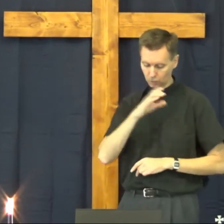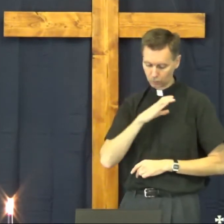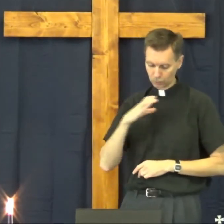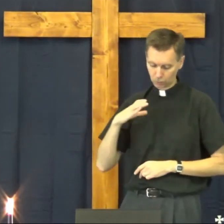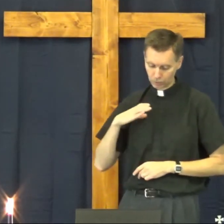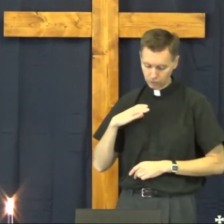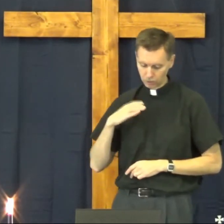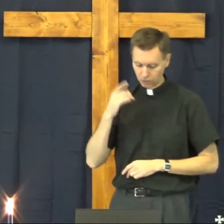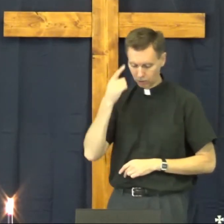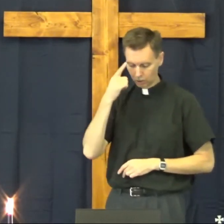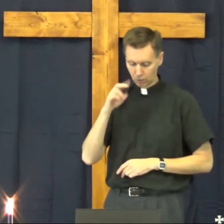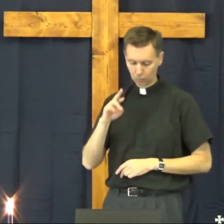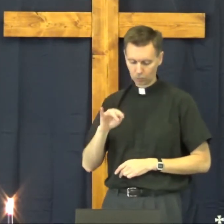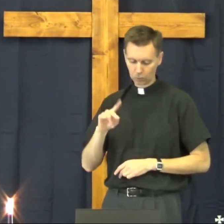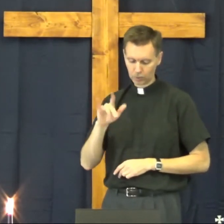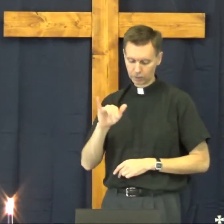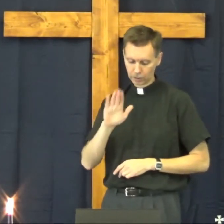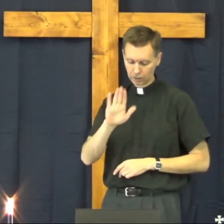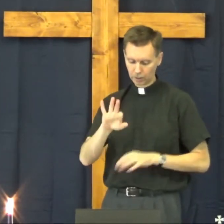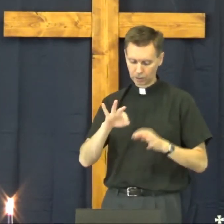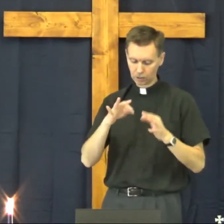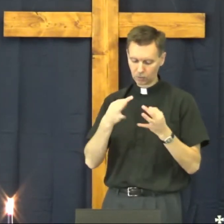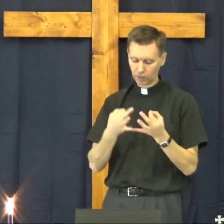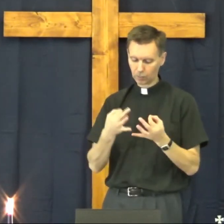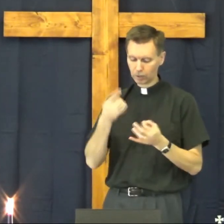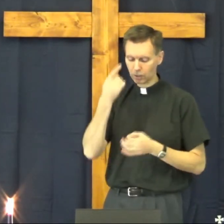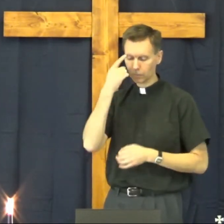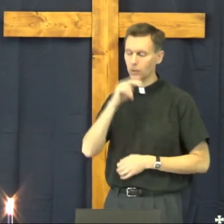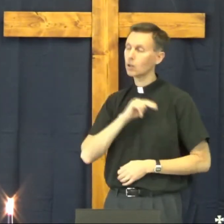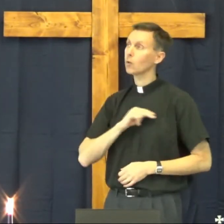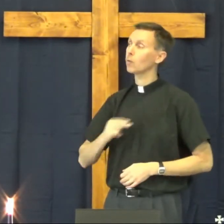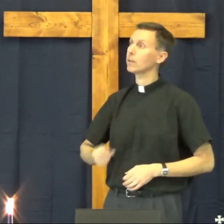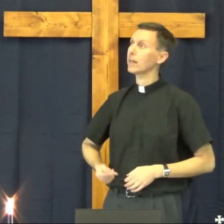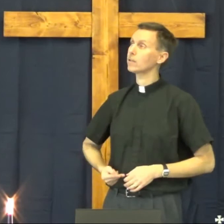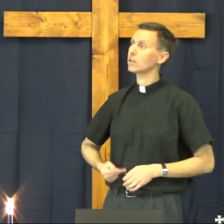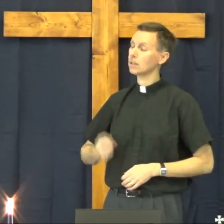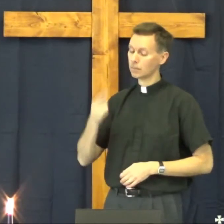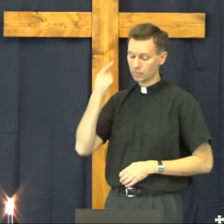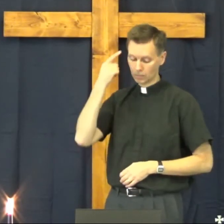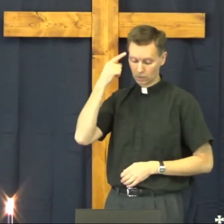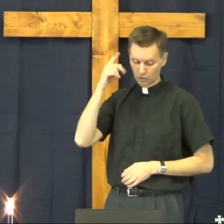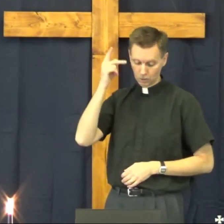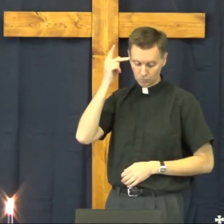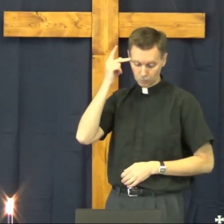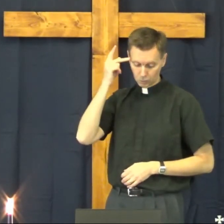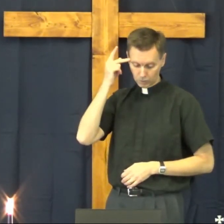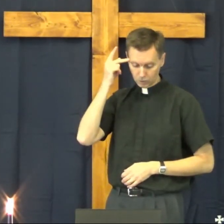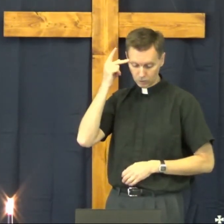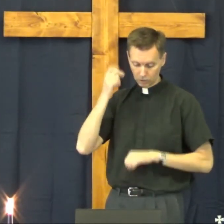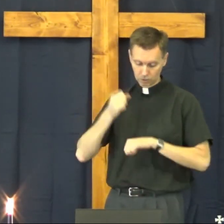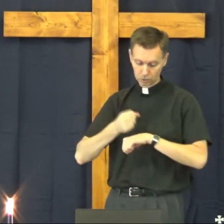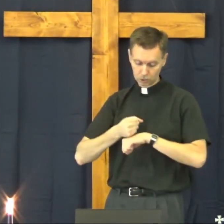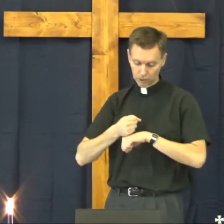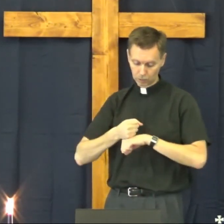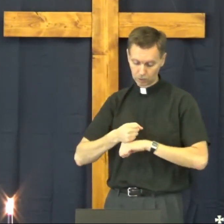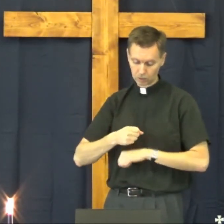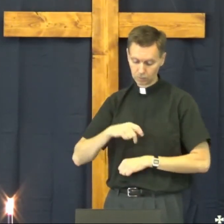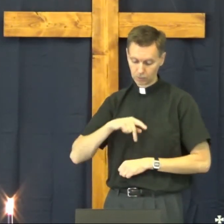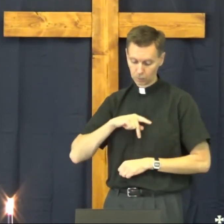for Chris, for Ricky and his family, for Nancy, Chris, Sharon,